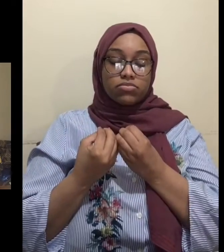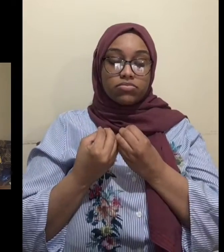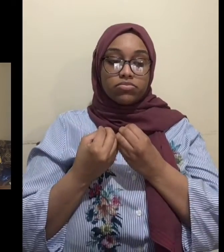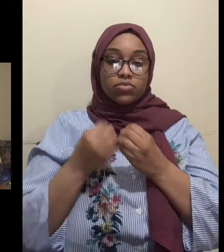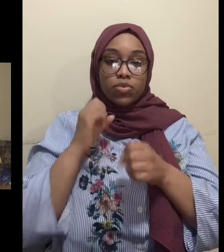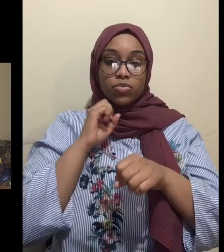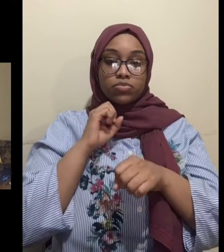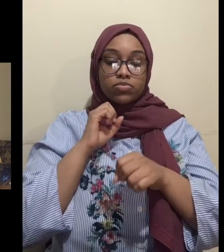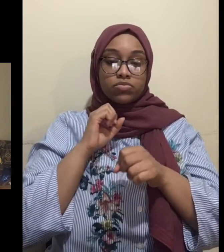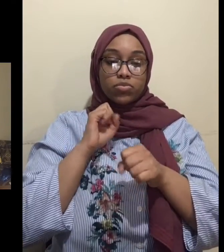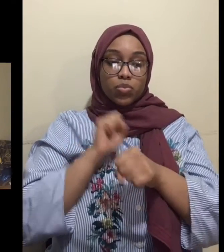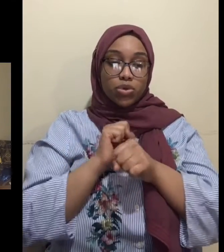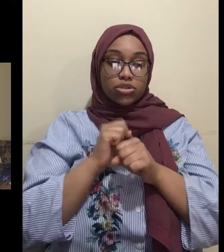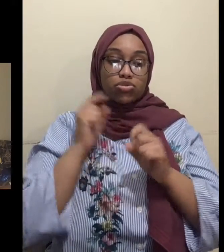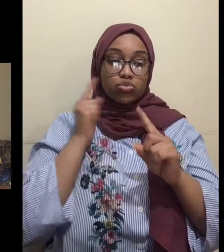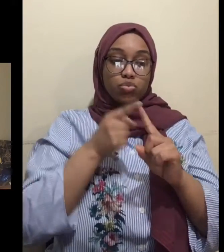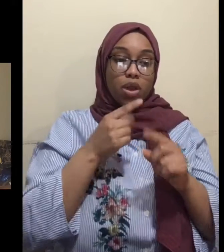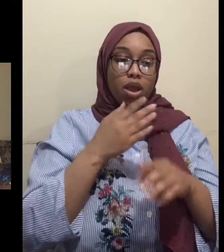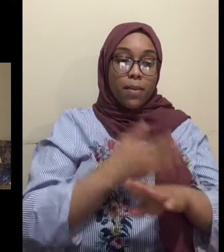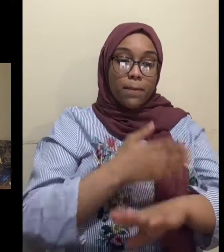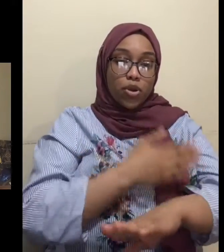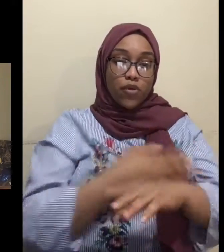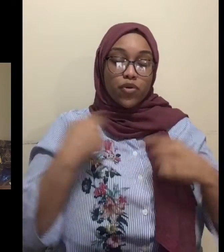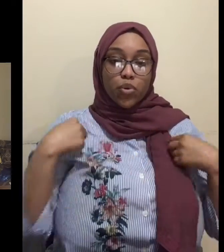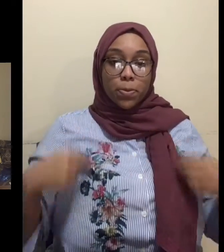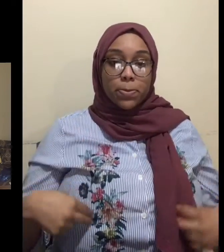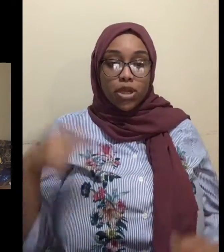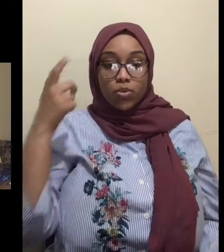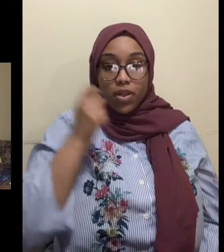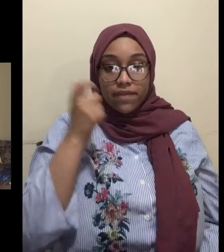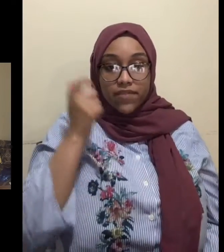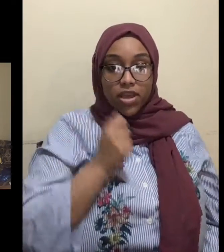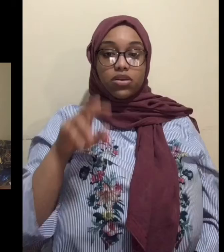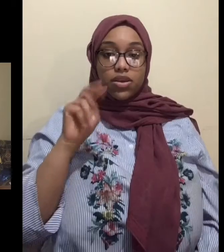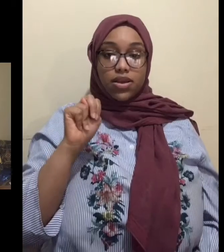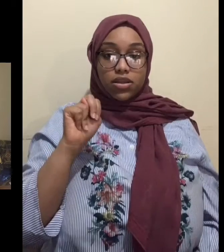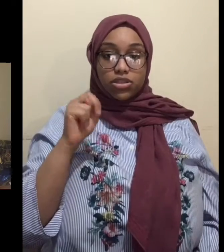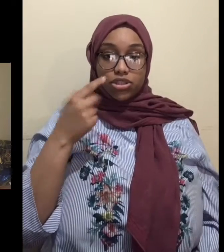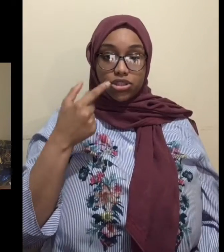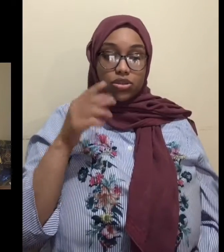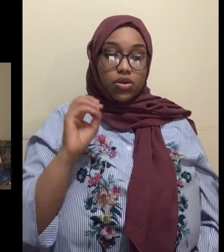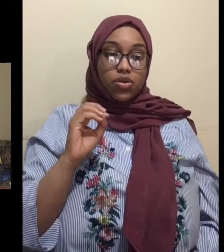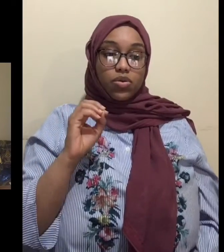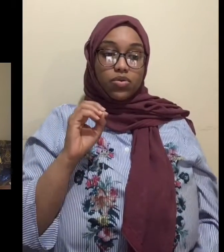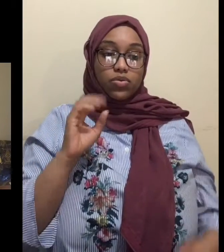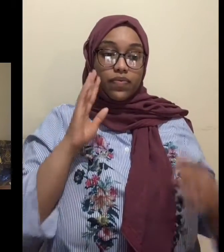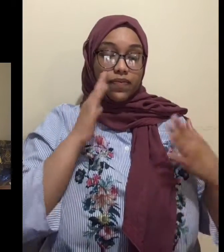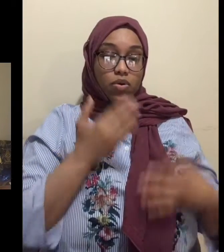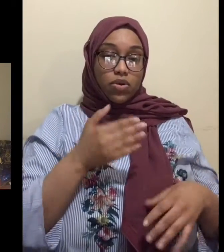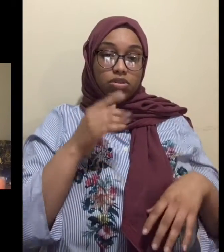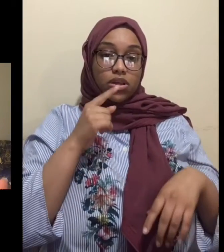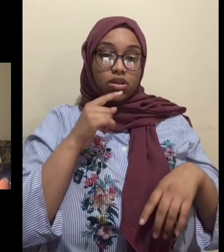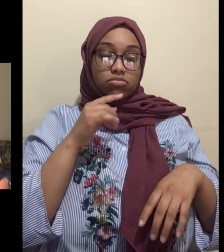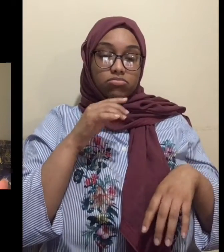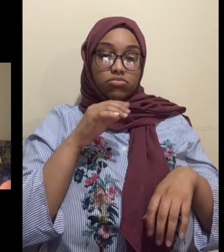Both NGOs and nonprofit organizations work towards